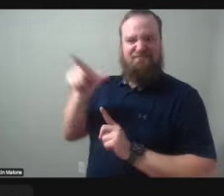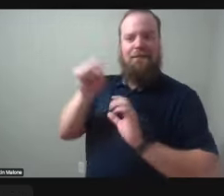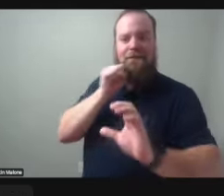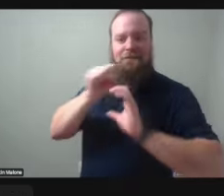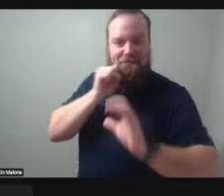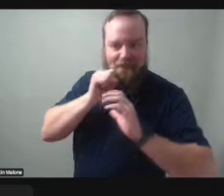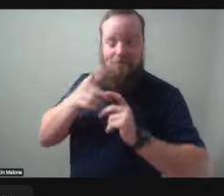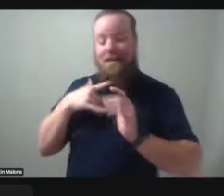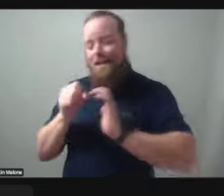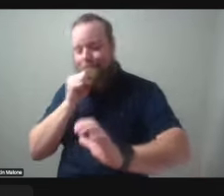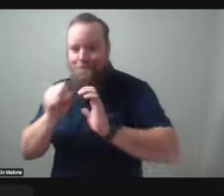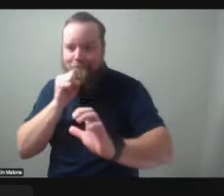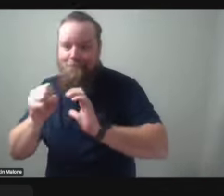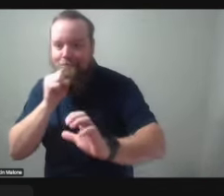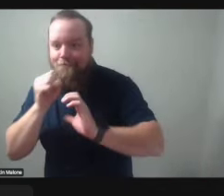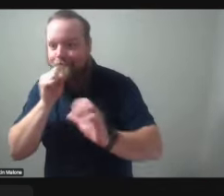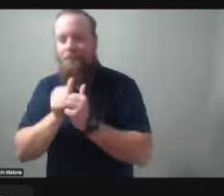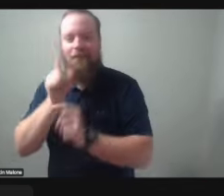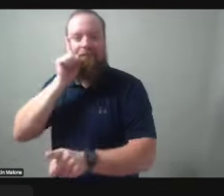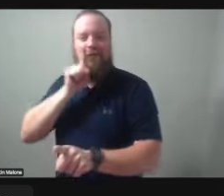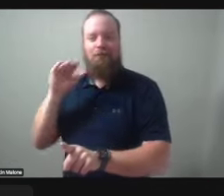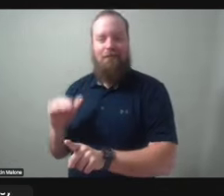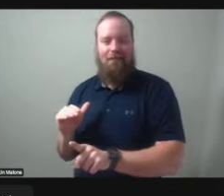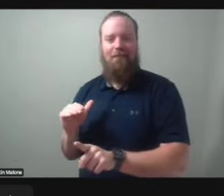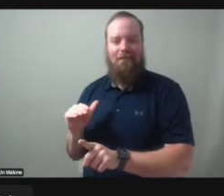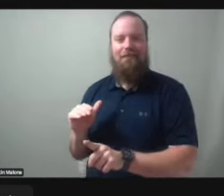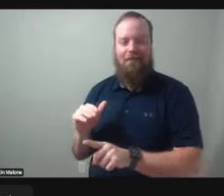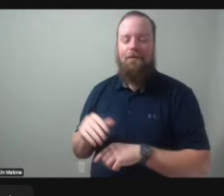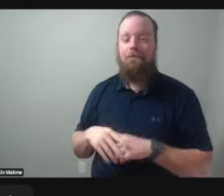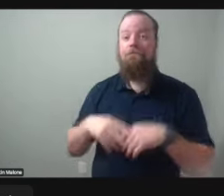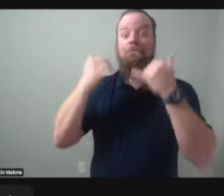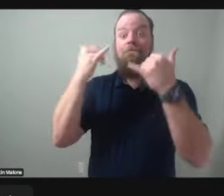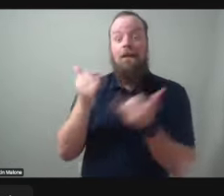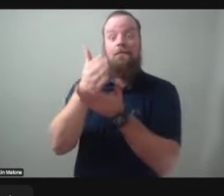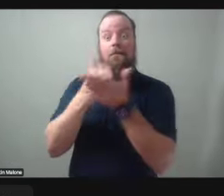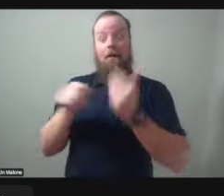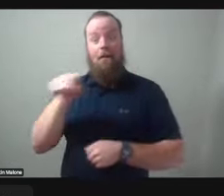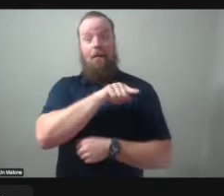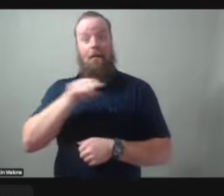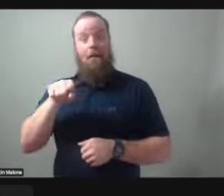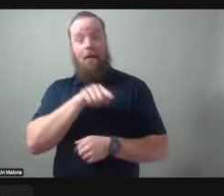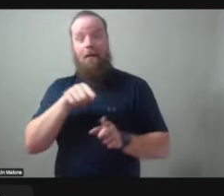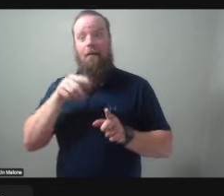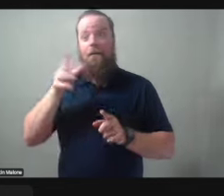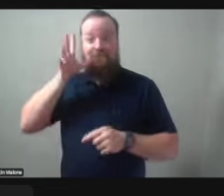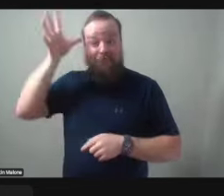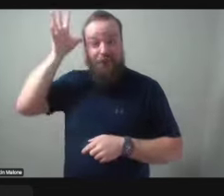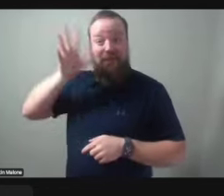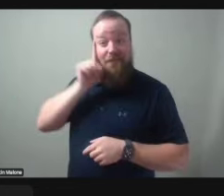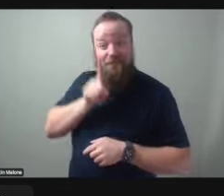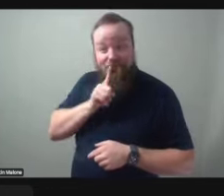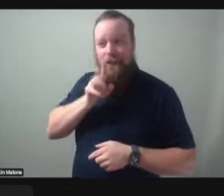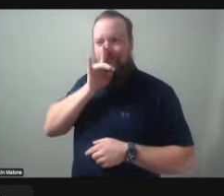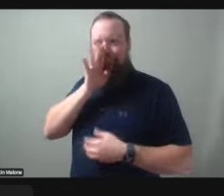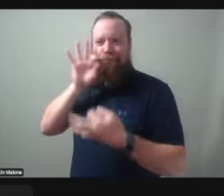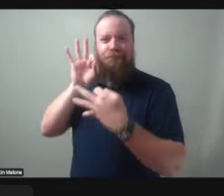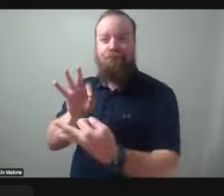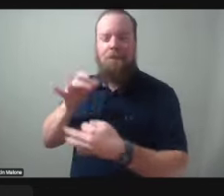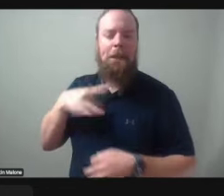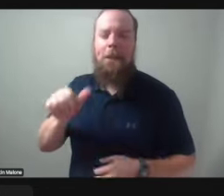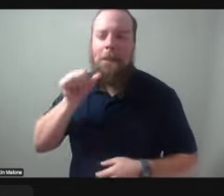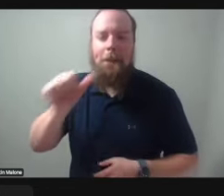language, but the spoken language maybe not so much. So when they go to school, again, this is their first full exposure to language. They might